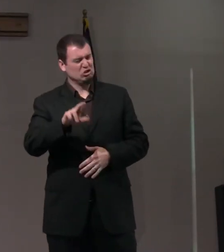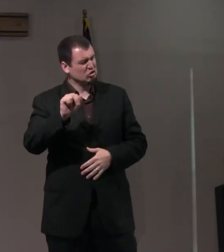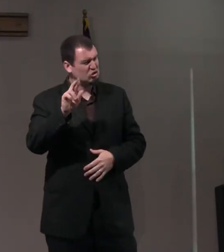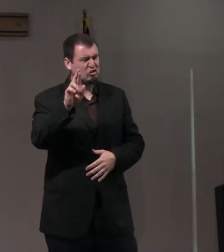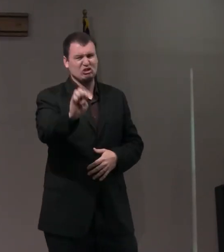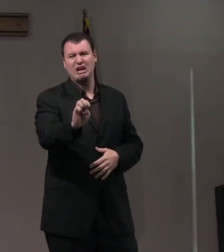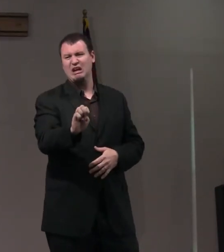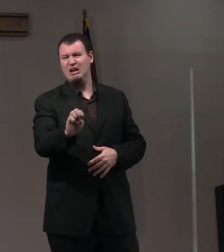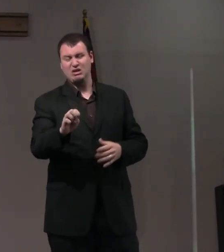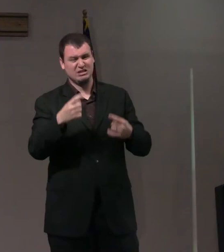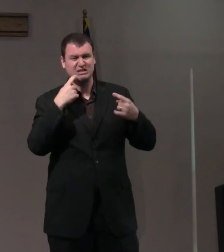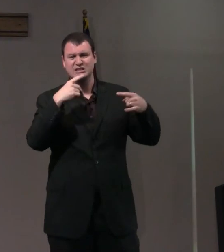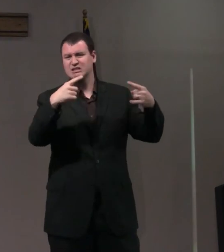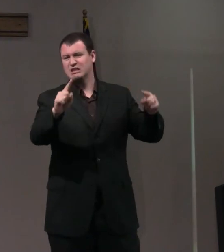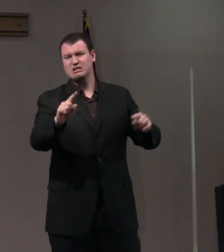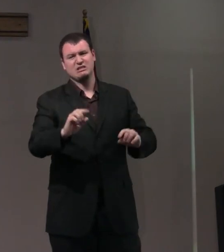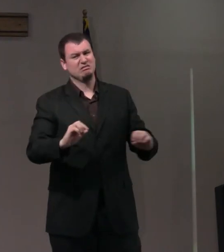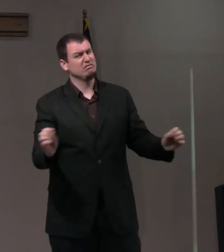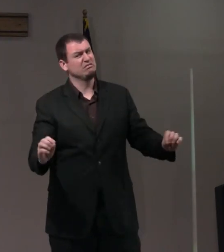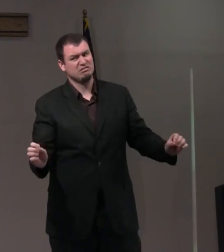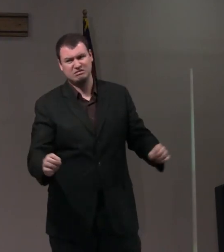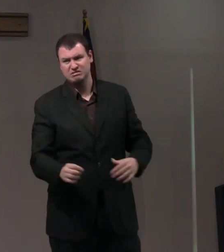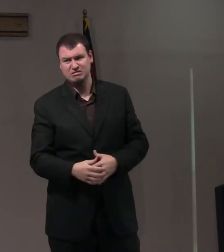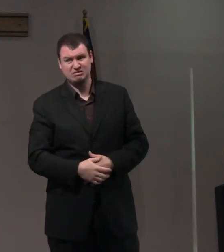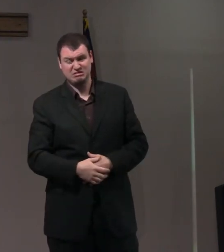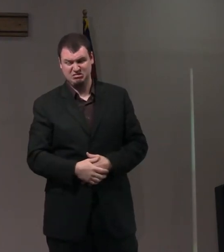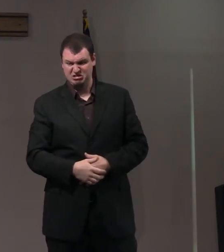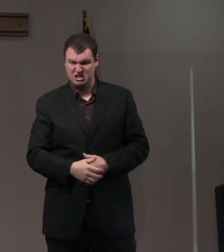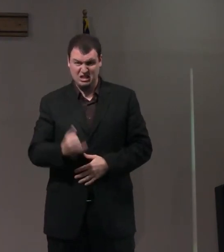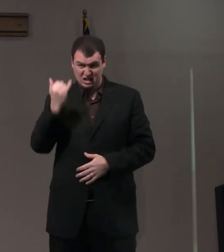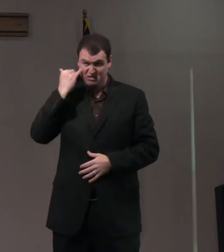it tends not to be successful. It's very rare.